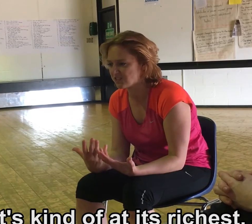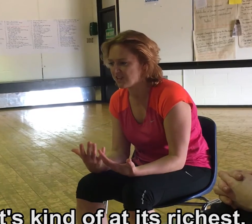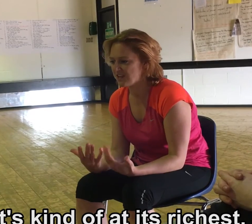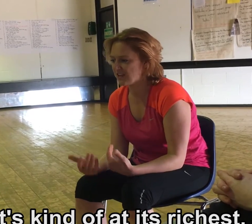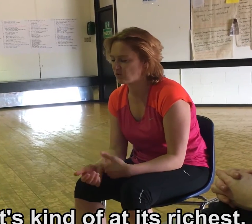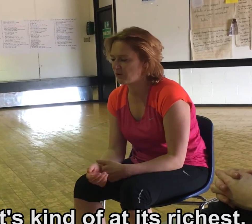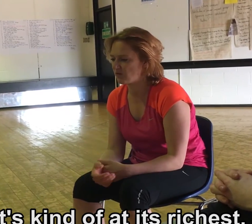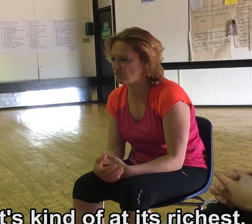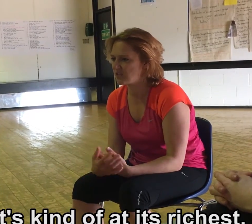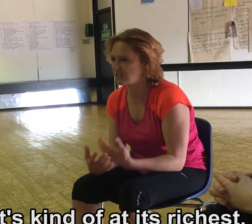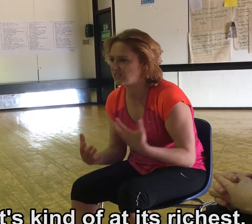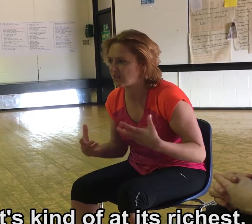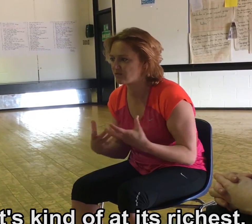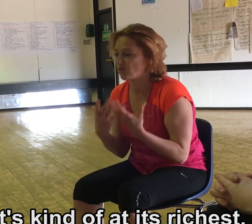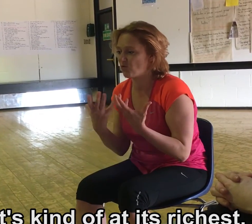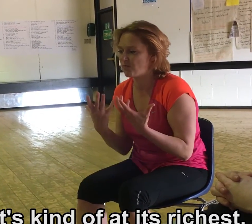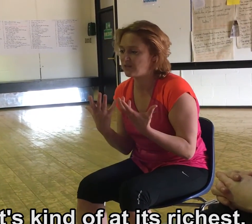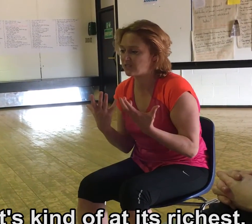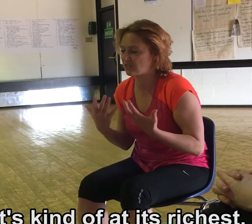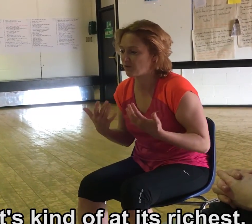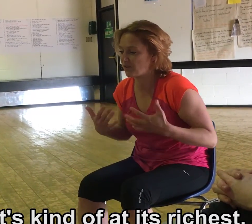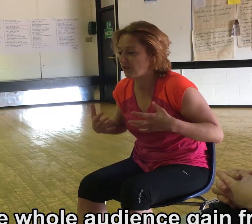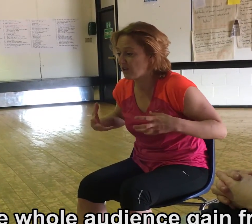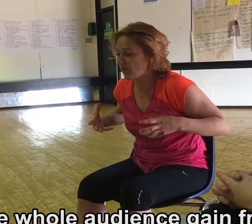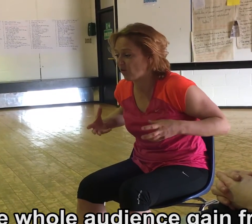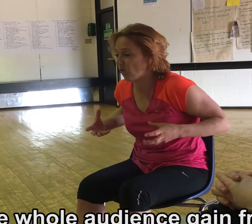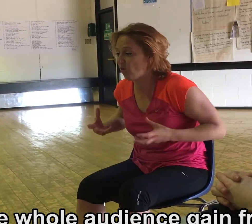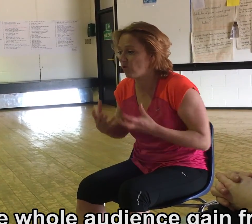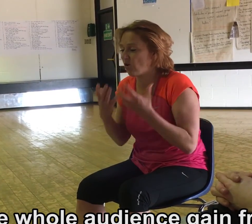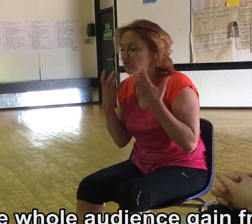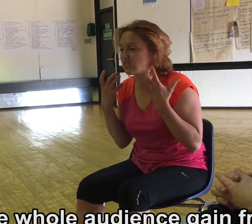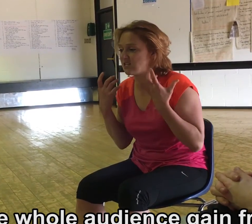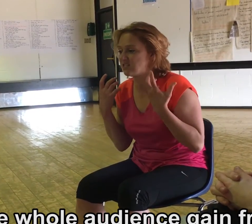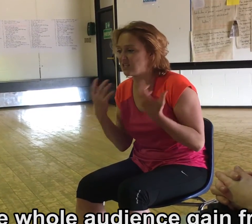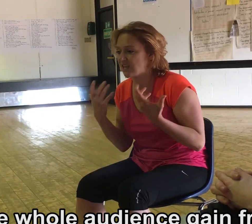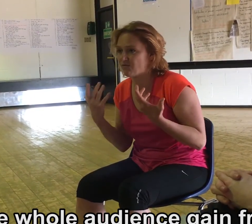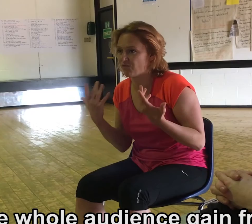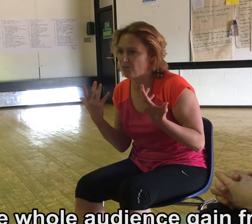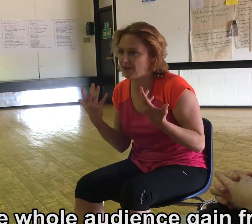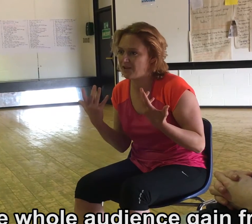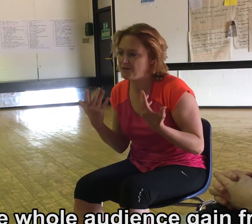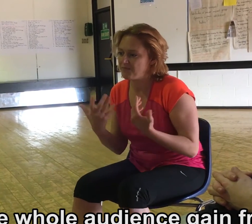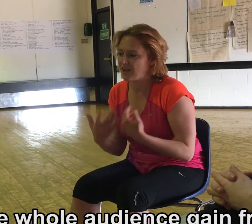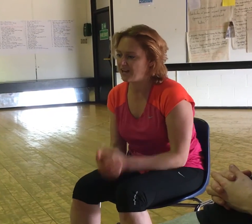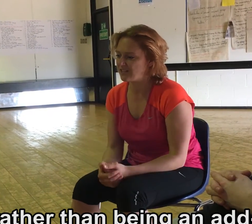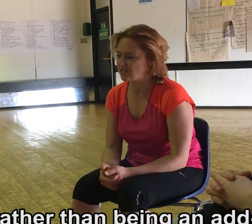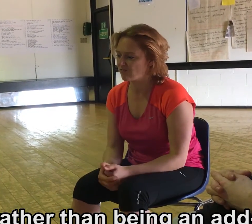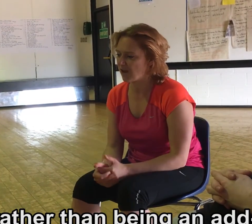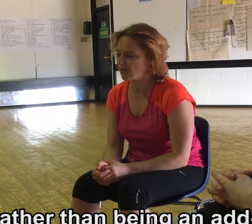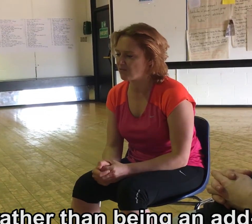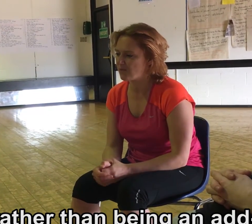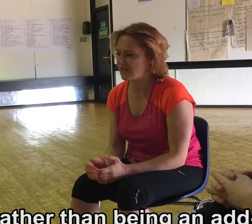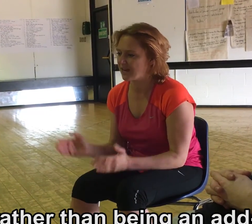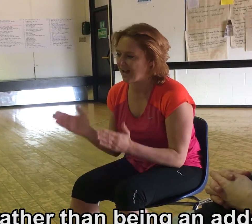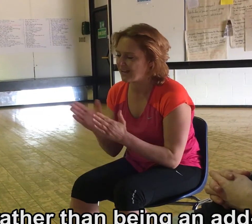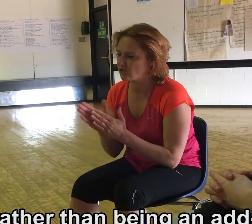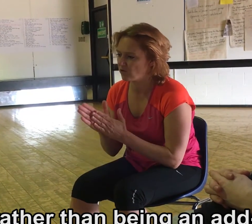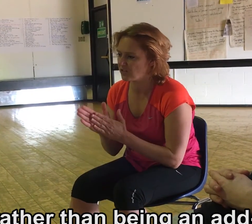richest, it's when it really serves the whole piece, it's when the whole audience gain from it, and it's rather than being an add-on